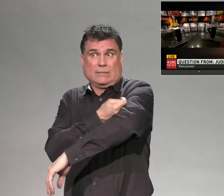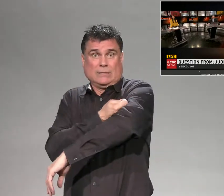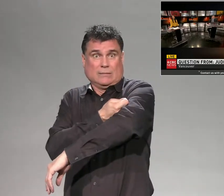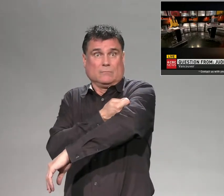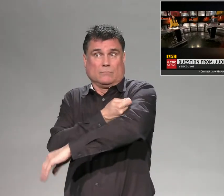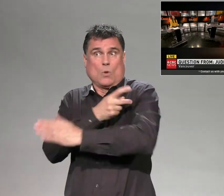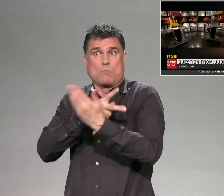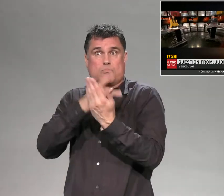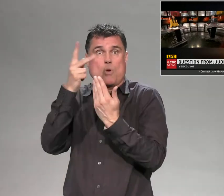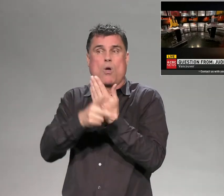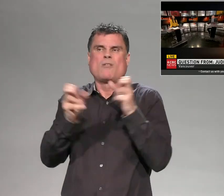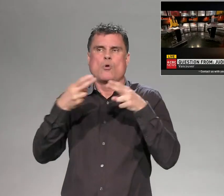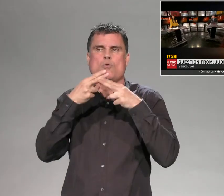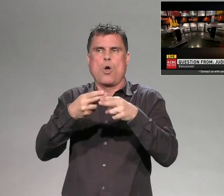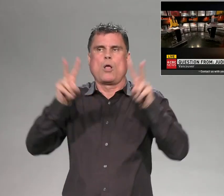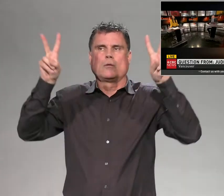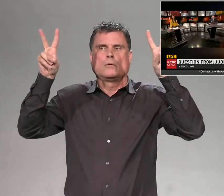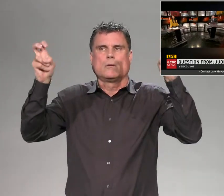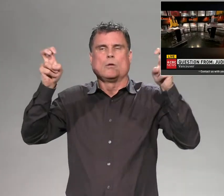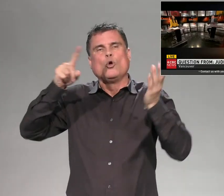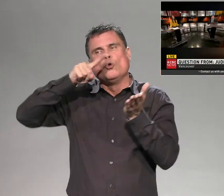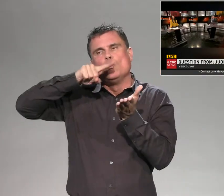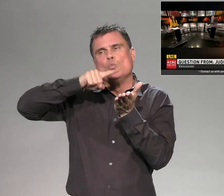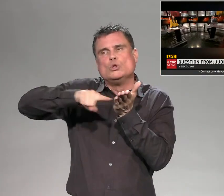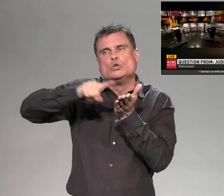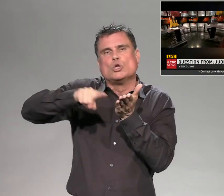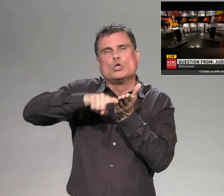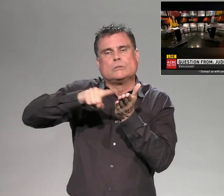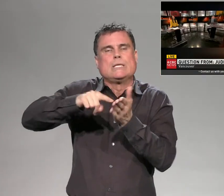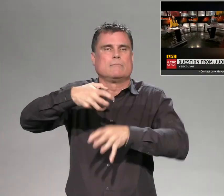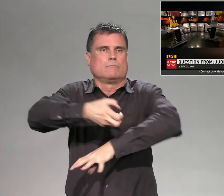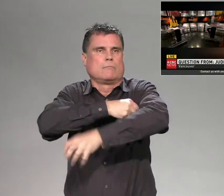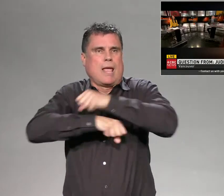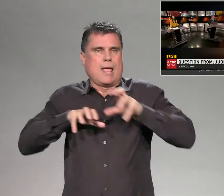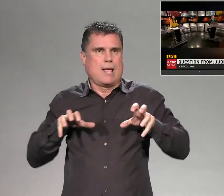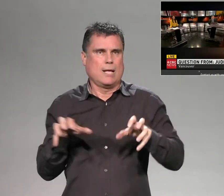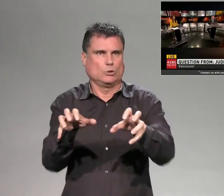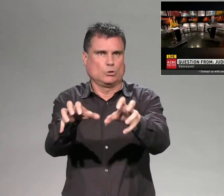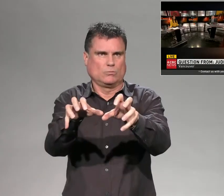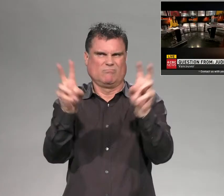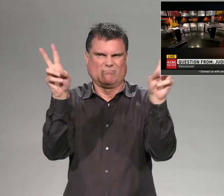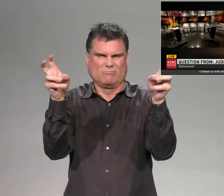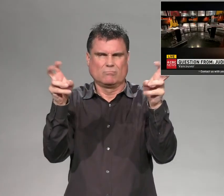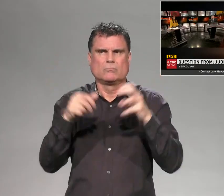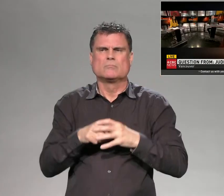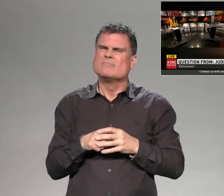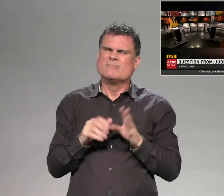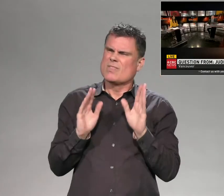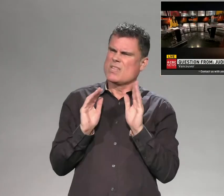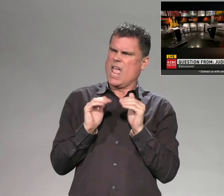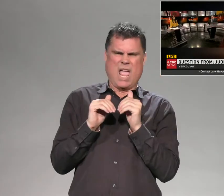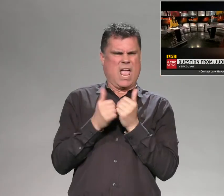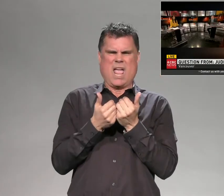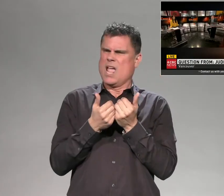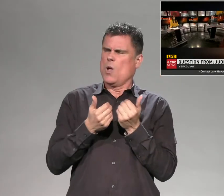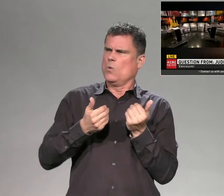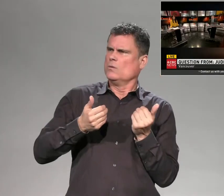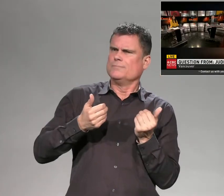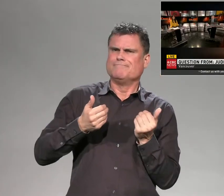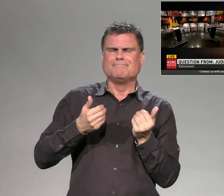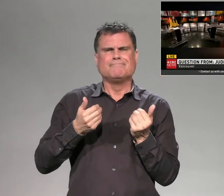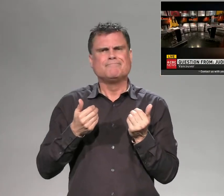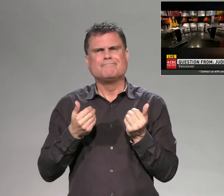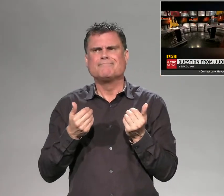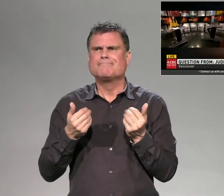data regarding the future efficacy or harms for the approved vaccines. How then can people provide truly informed consent